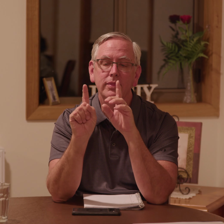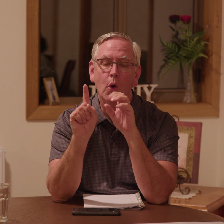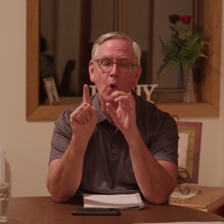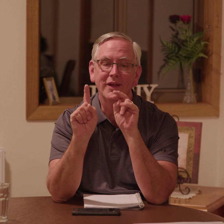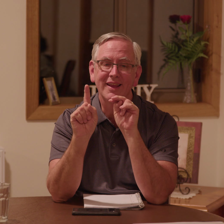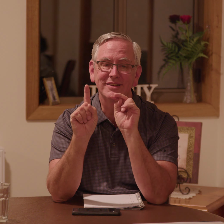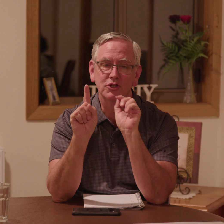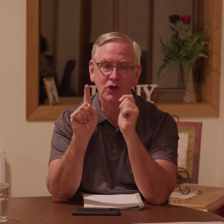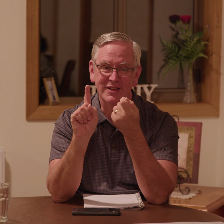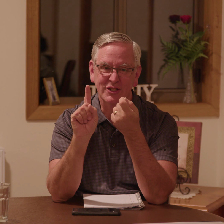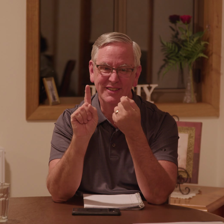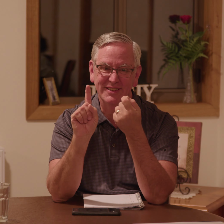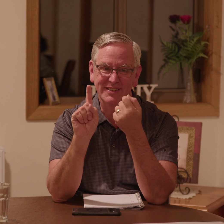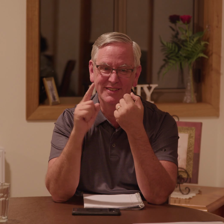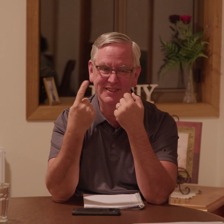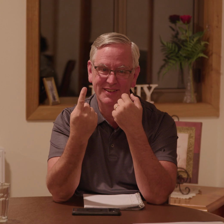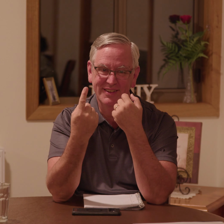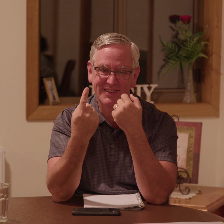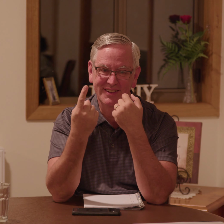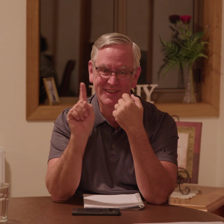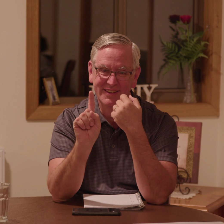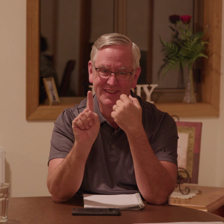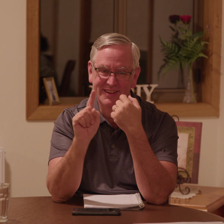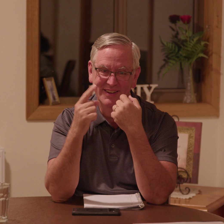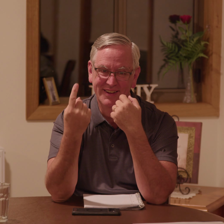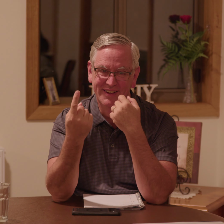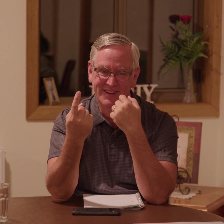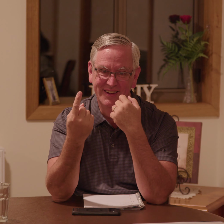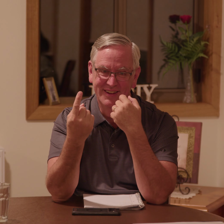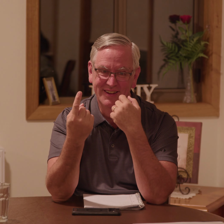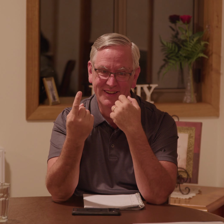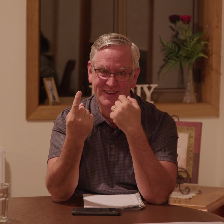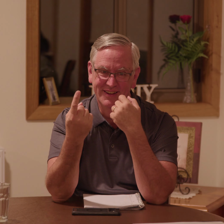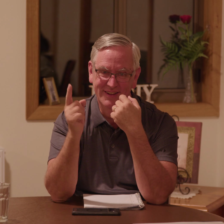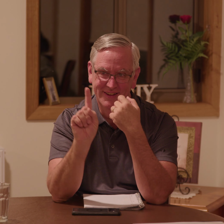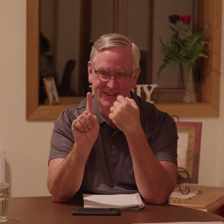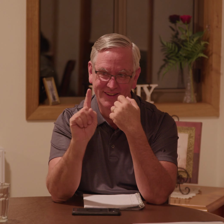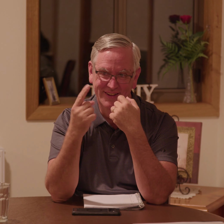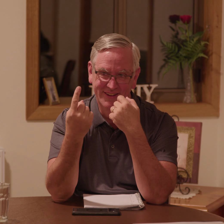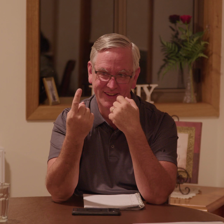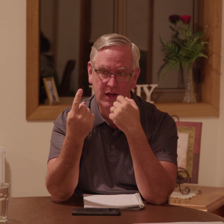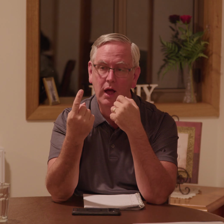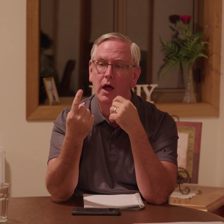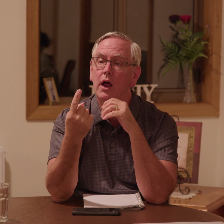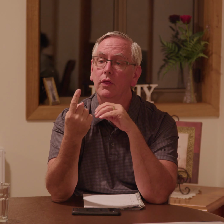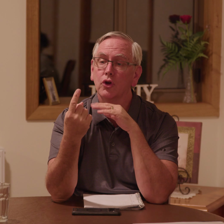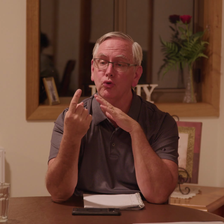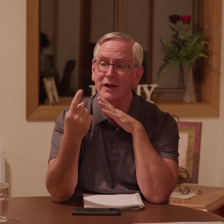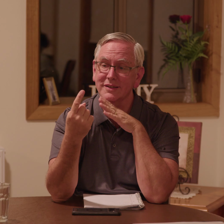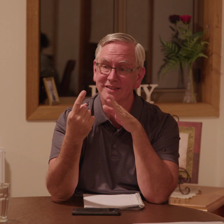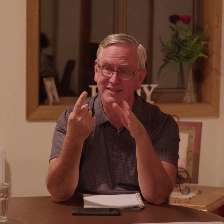The orientation starts. Right, the palm orientation changes. The direction is the